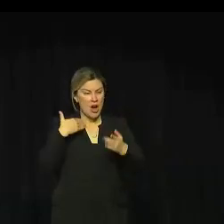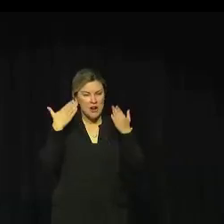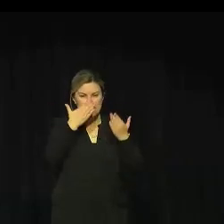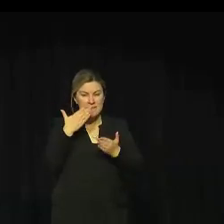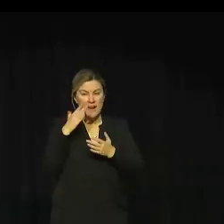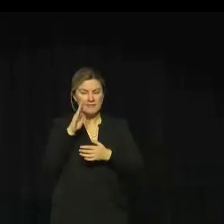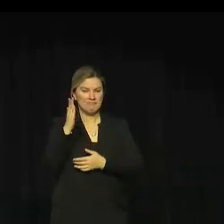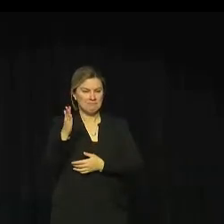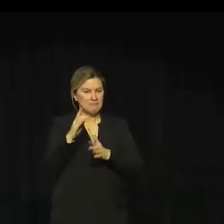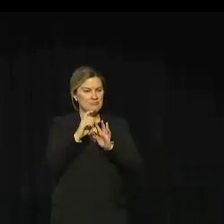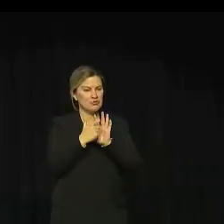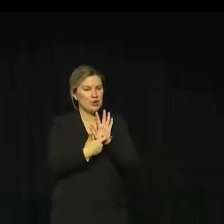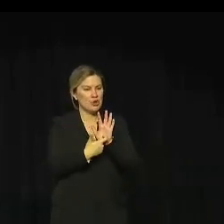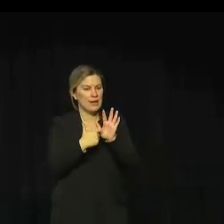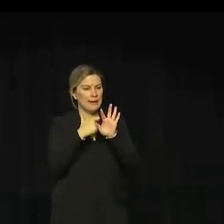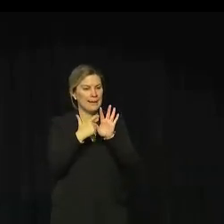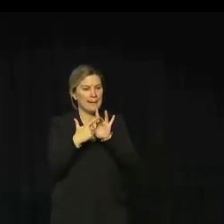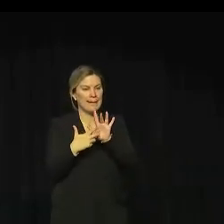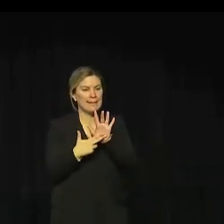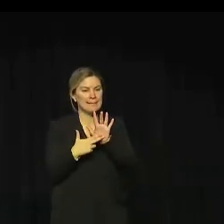Kinsey had